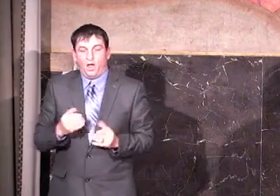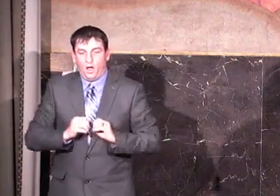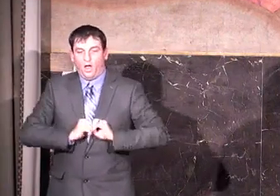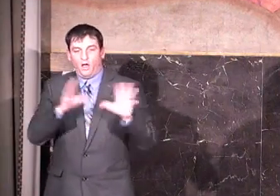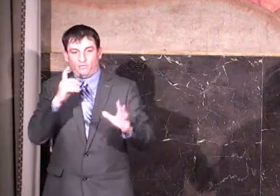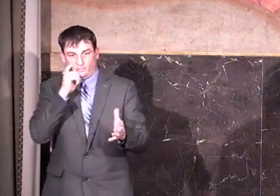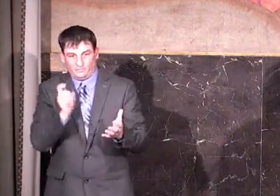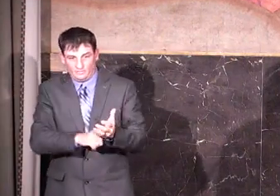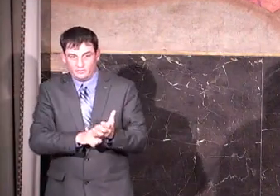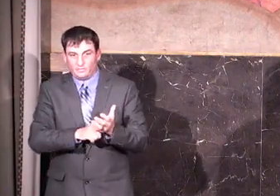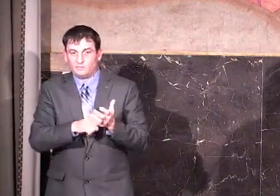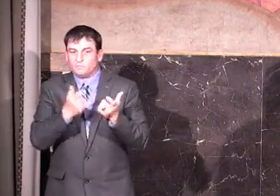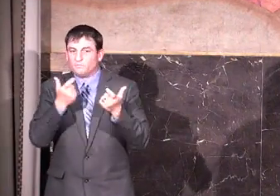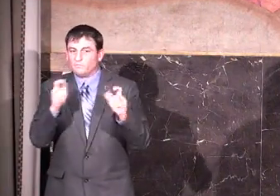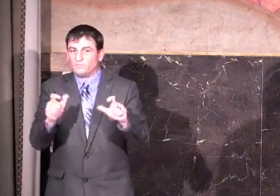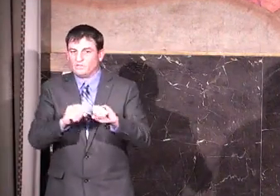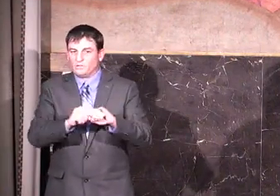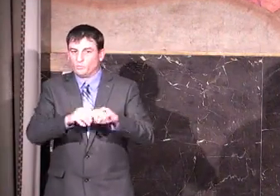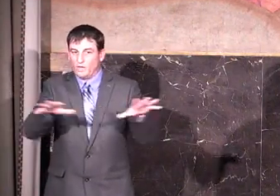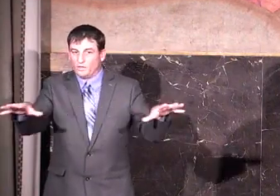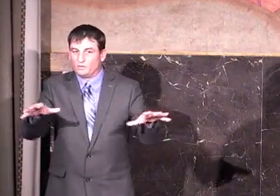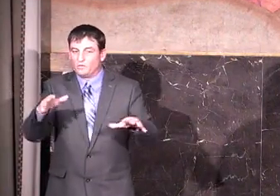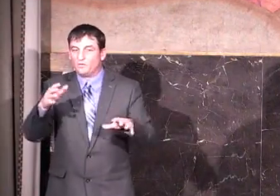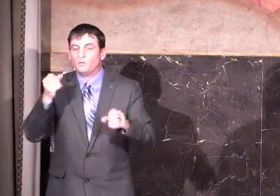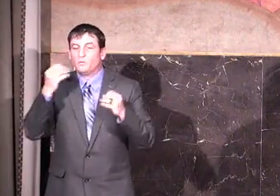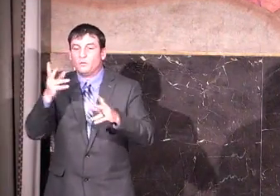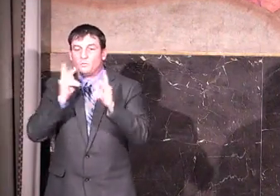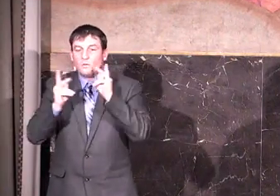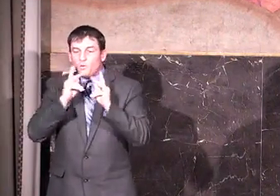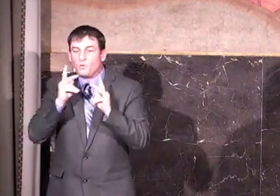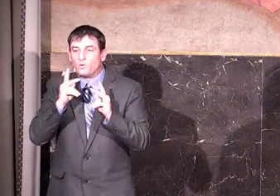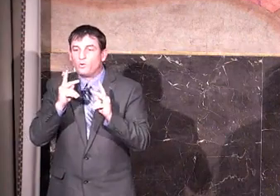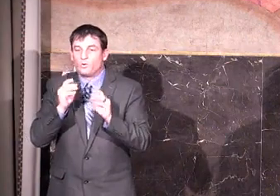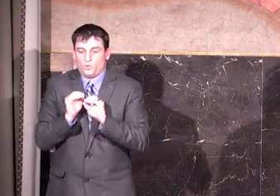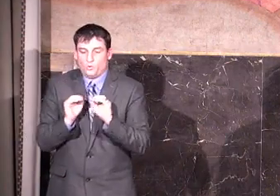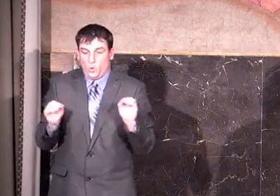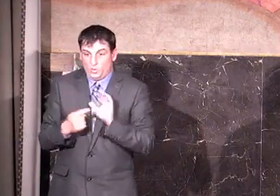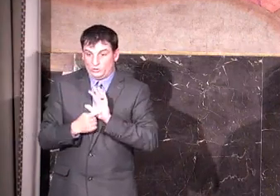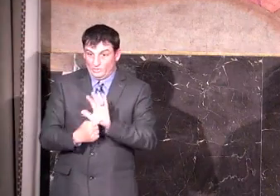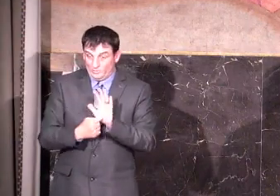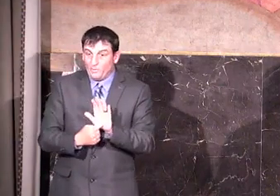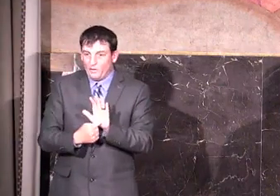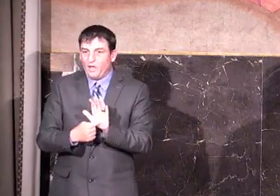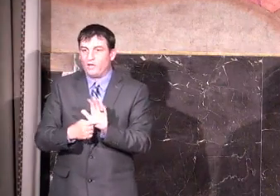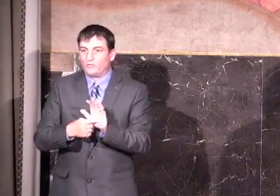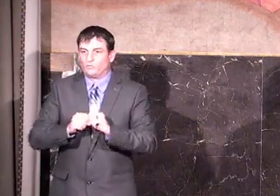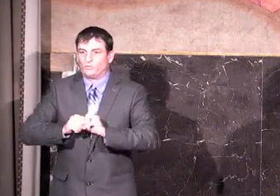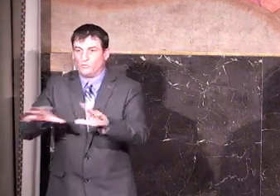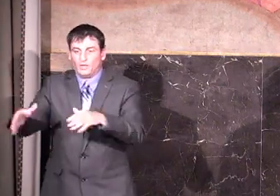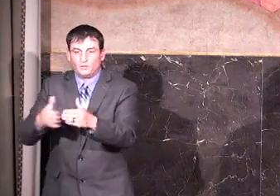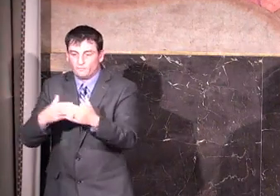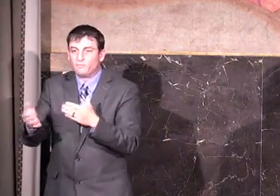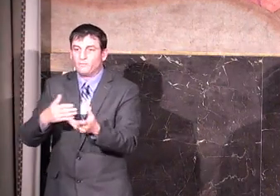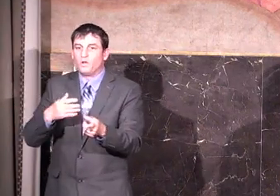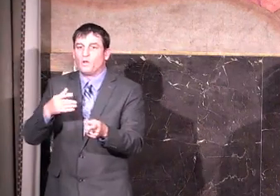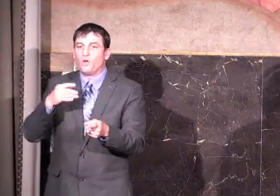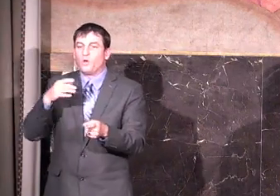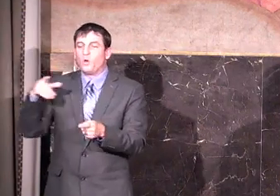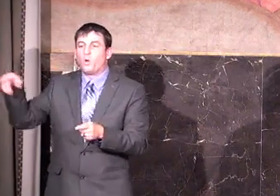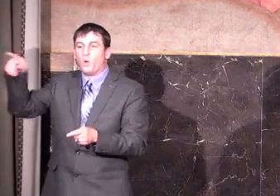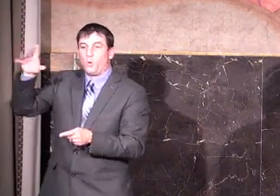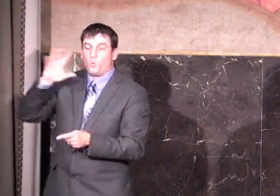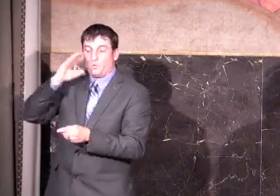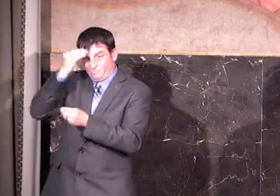of significant spread through asymptomatic transmission in those settings. The guidance should be coming out relatively